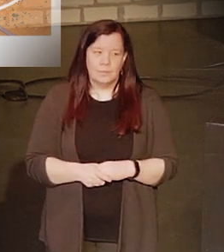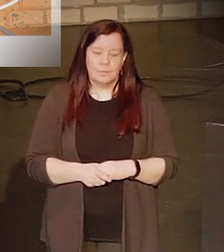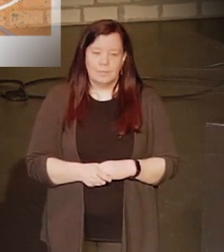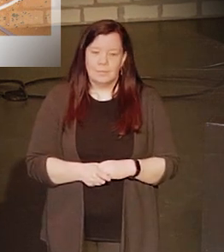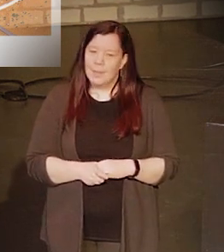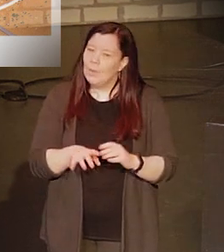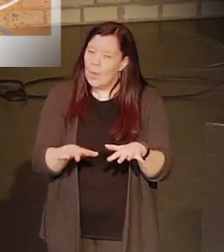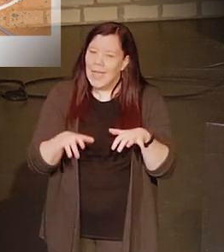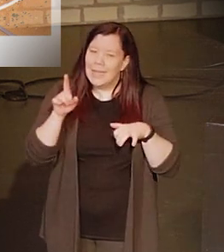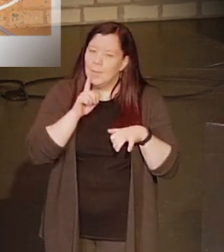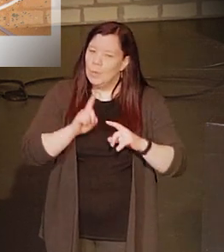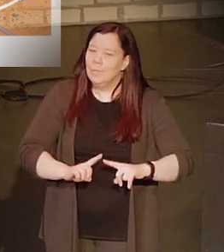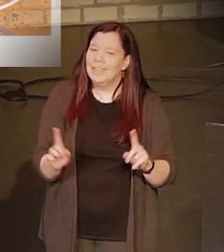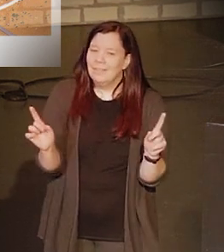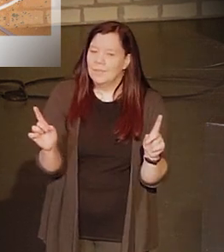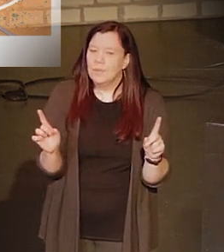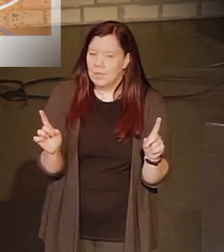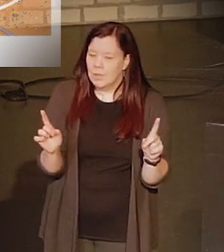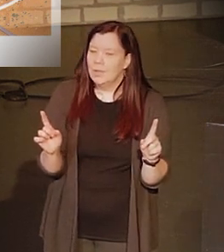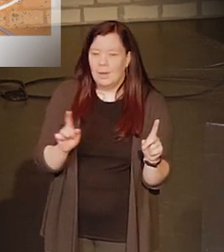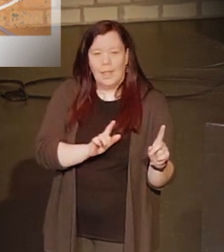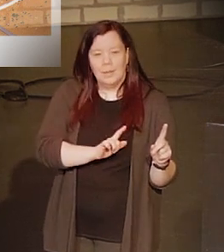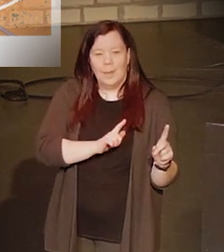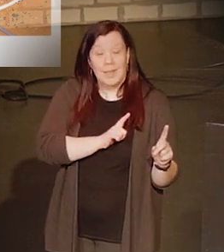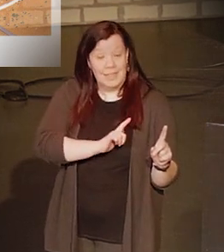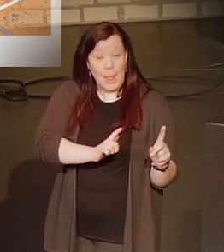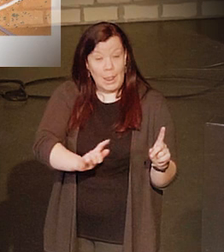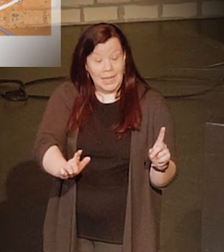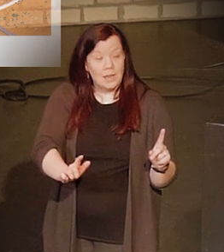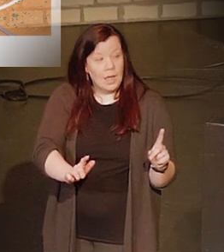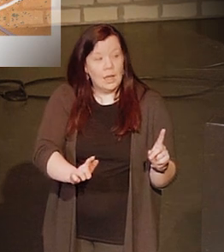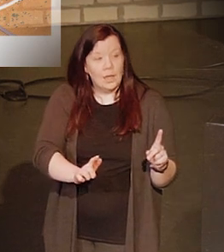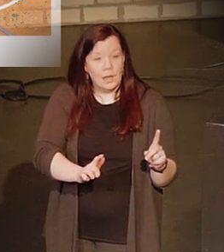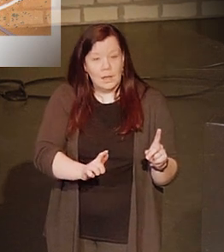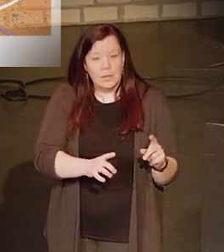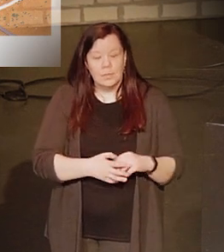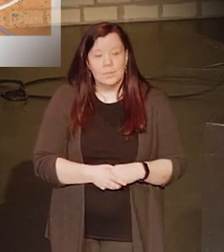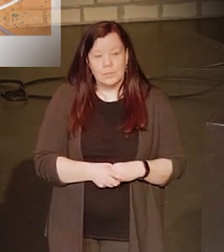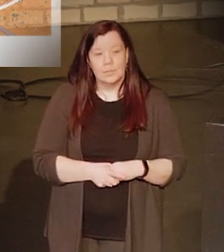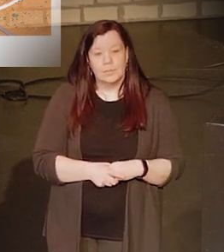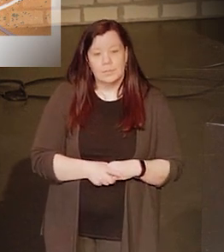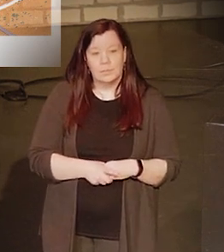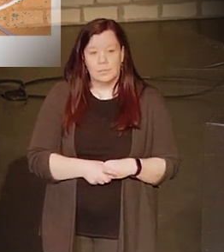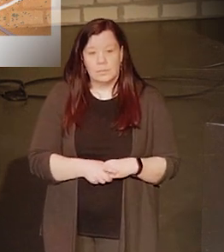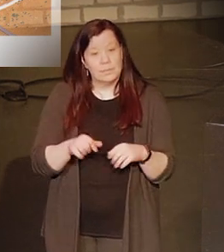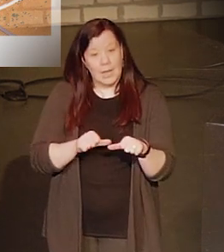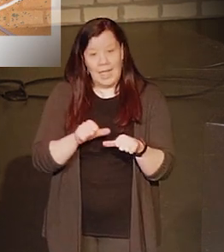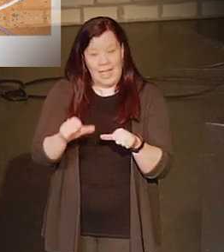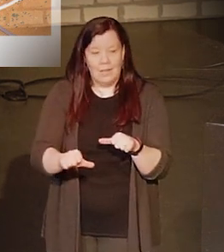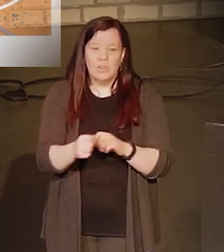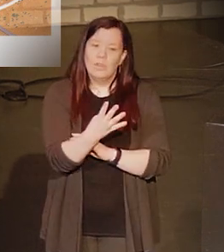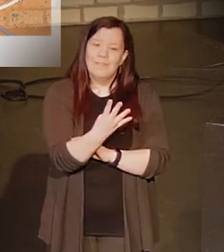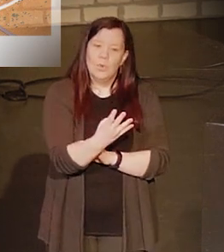Not so Assemblywomen. In fact, it's worth knowing and remembering that after